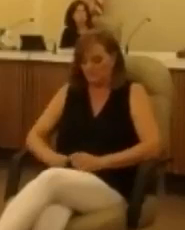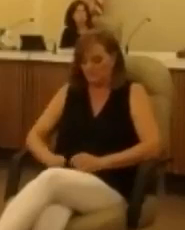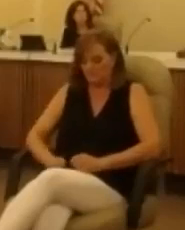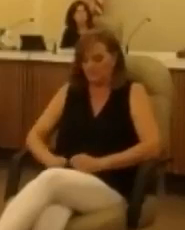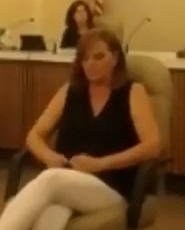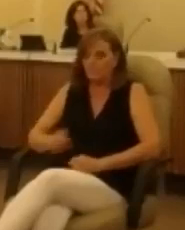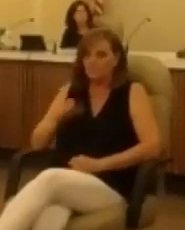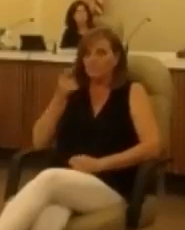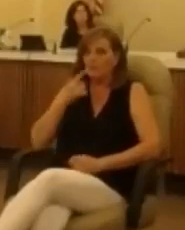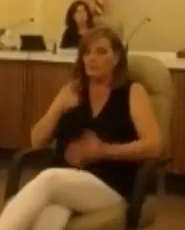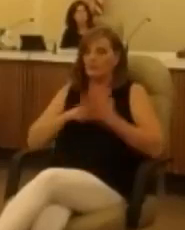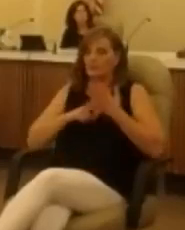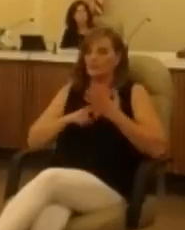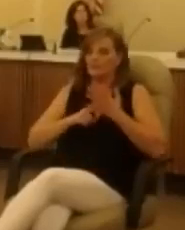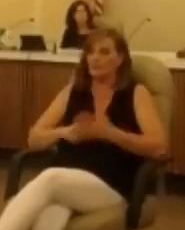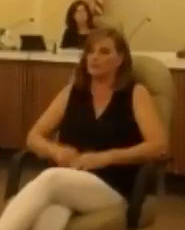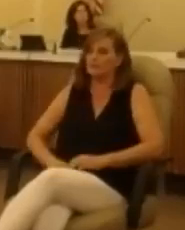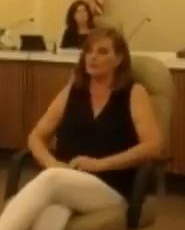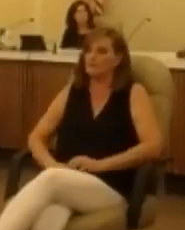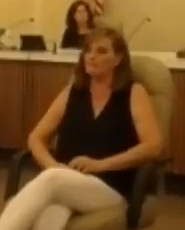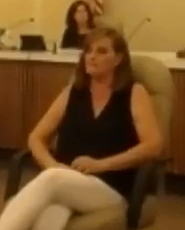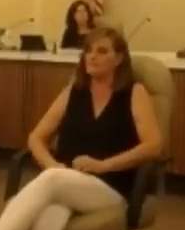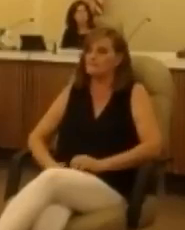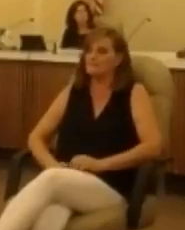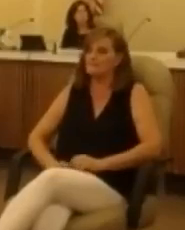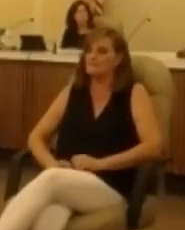Any other discussion?